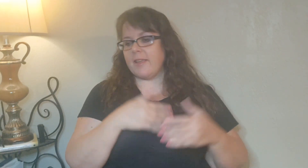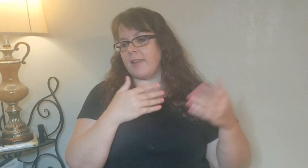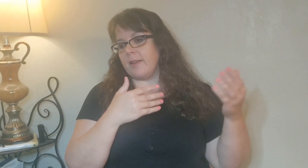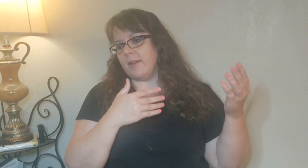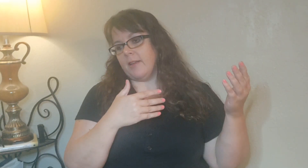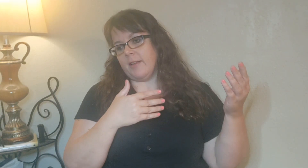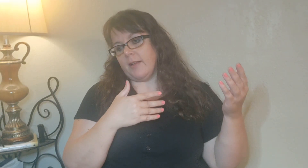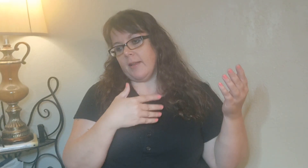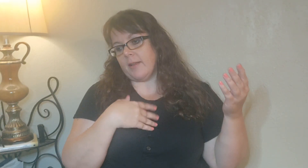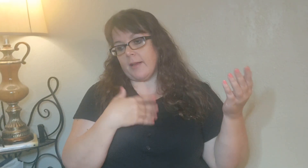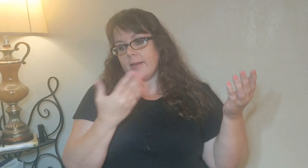say